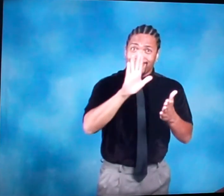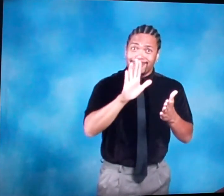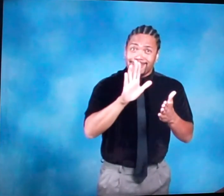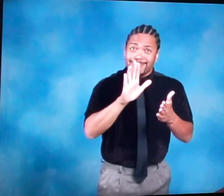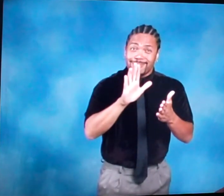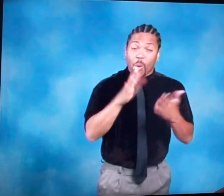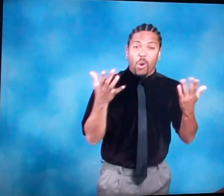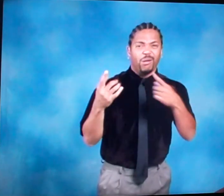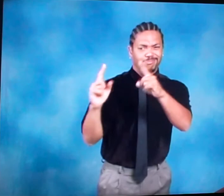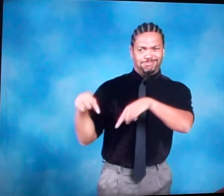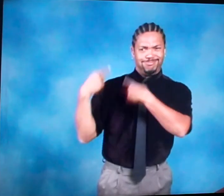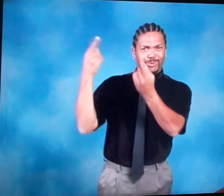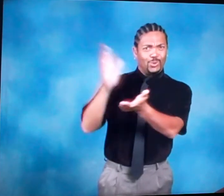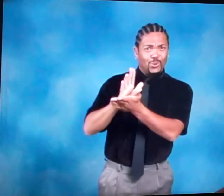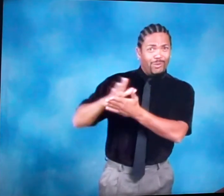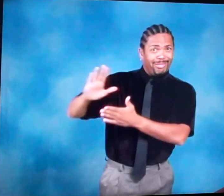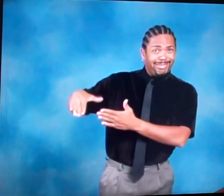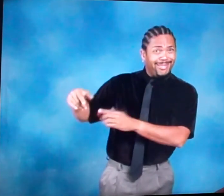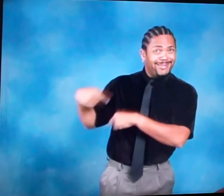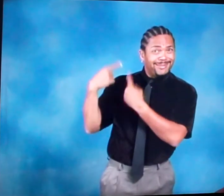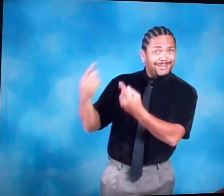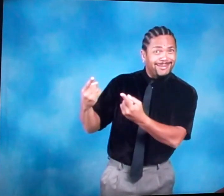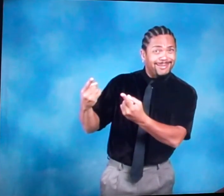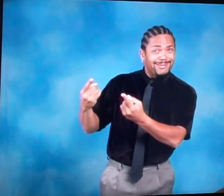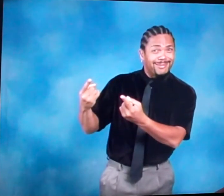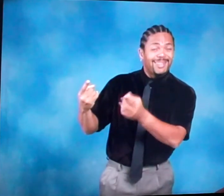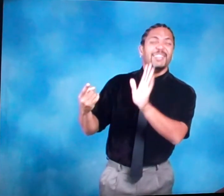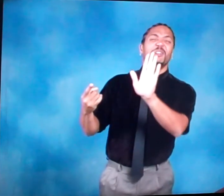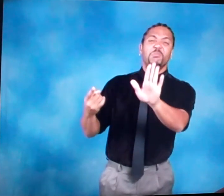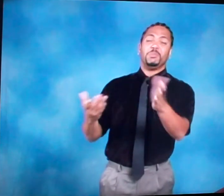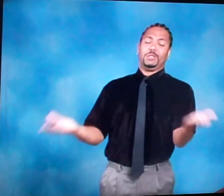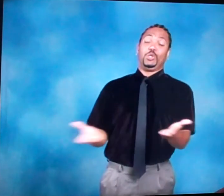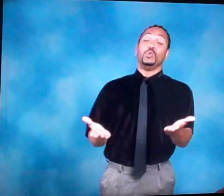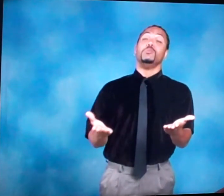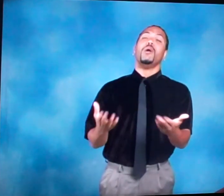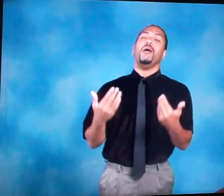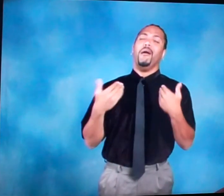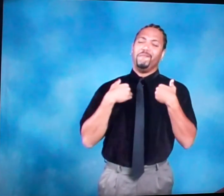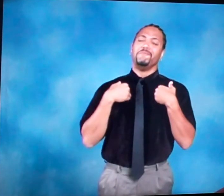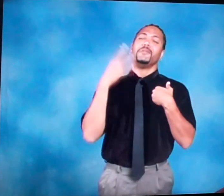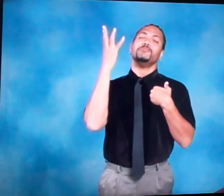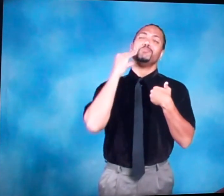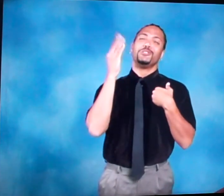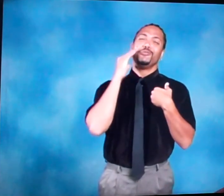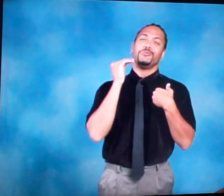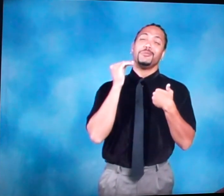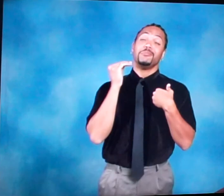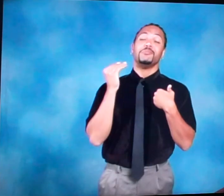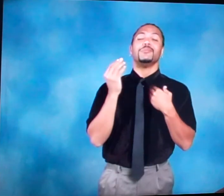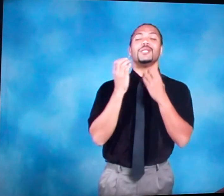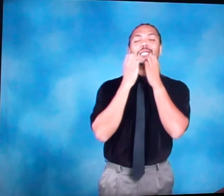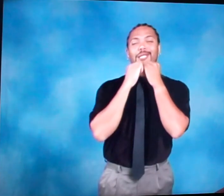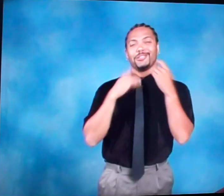And sometimes your students are a little awkward coming into college because they haven't had the experience yet, but here at Green Hill